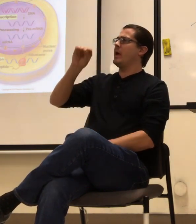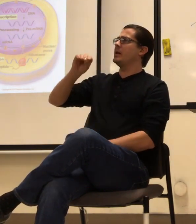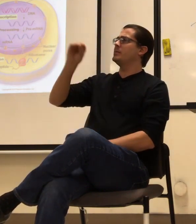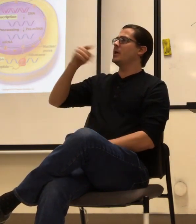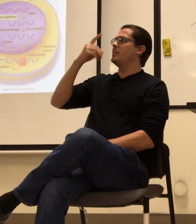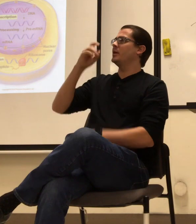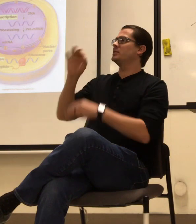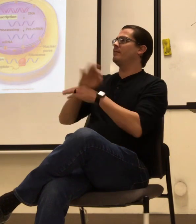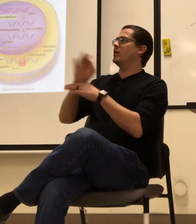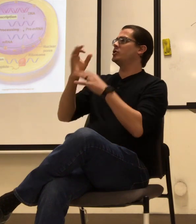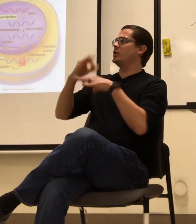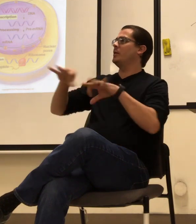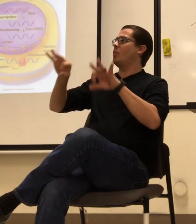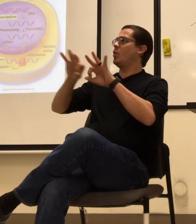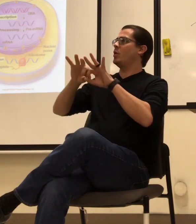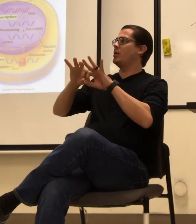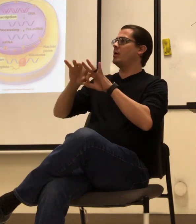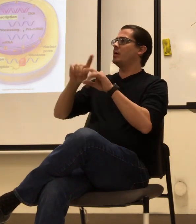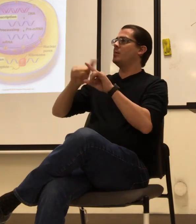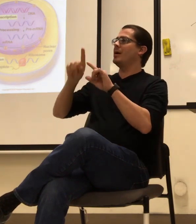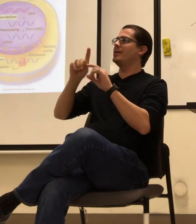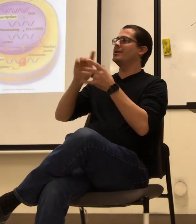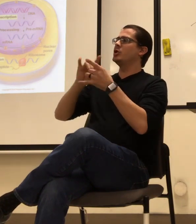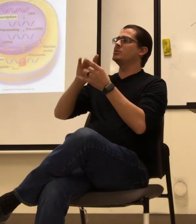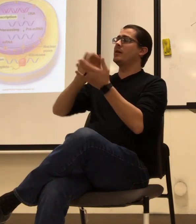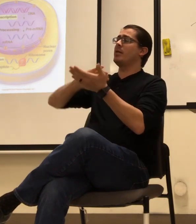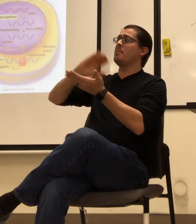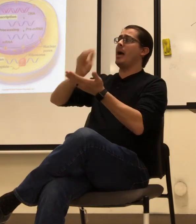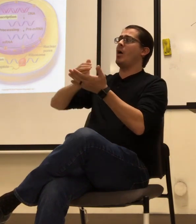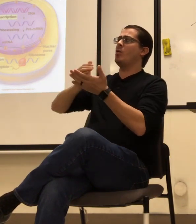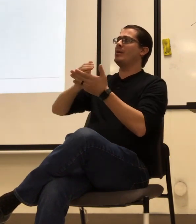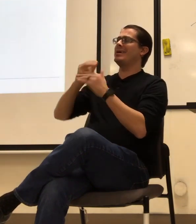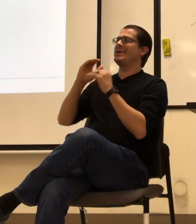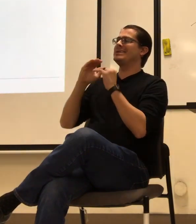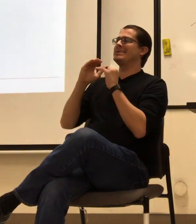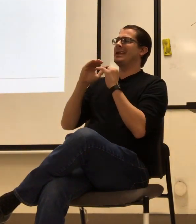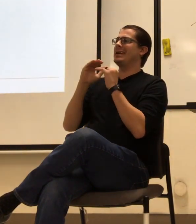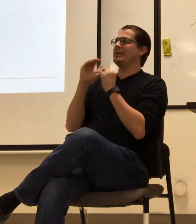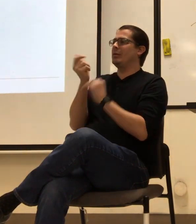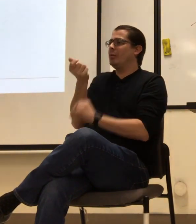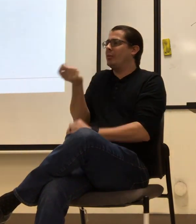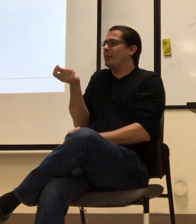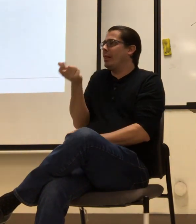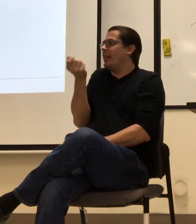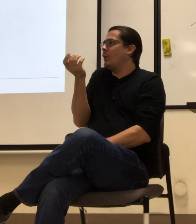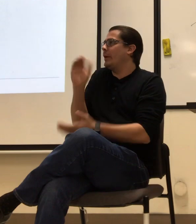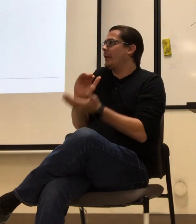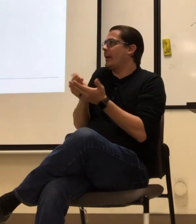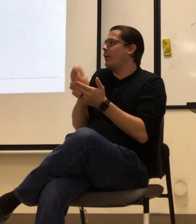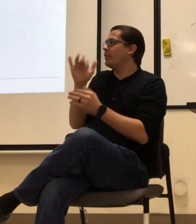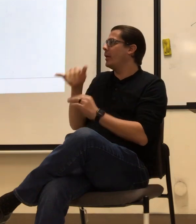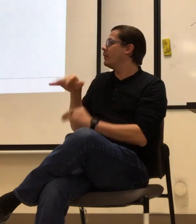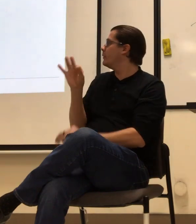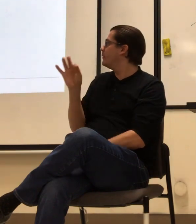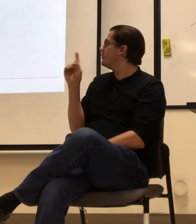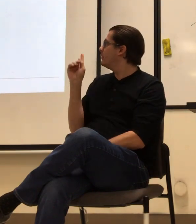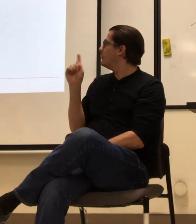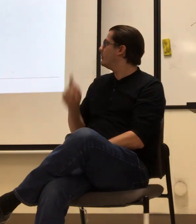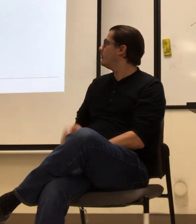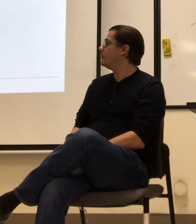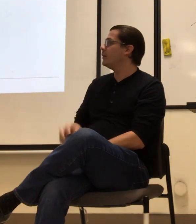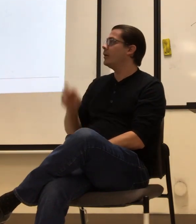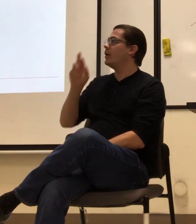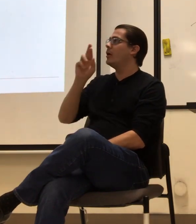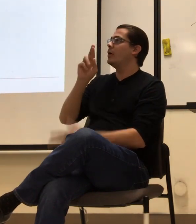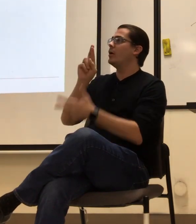important. But just in terms of the amount, it's the least amount. So what they found was, it's on the next slide here. The rRNA